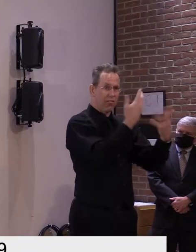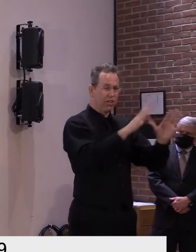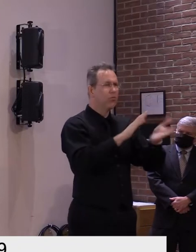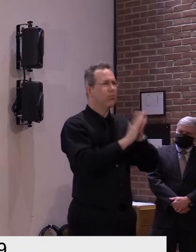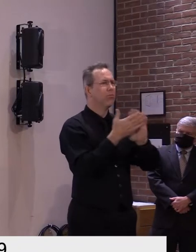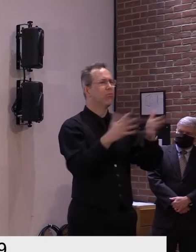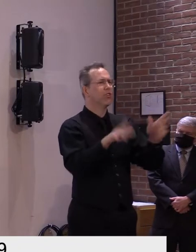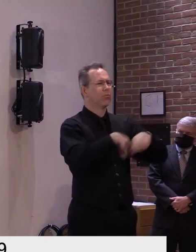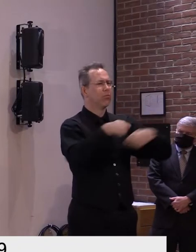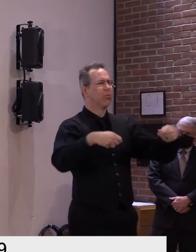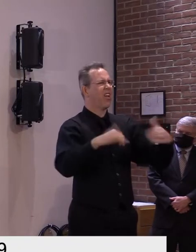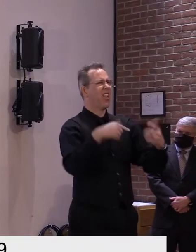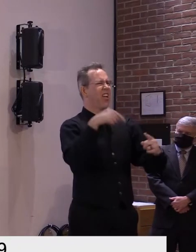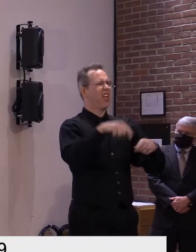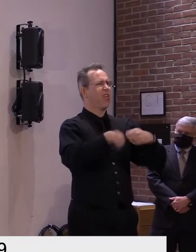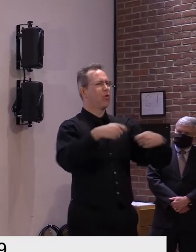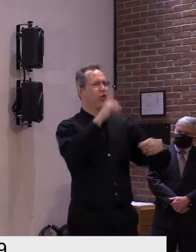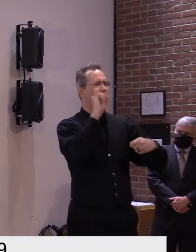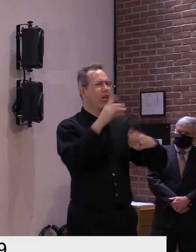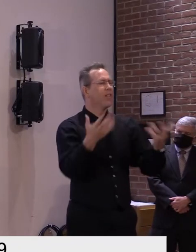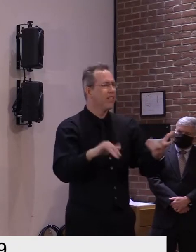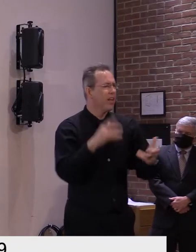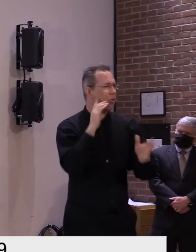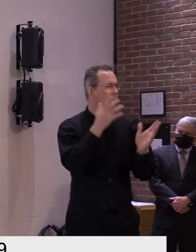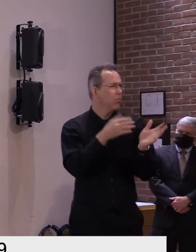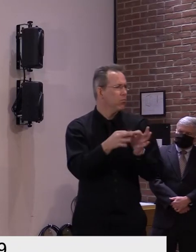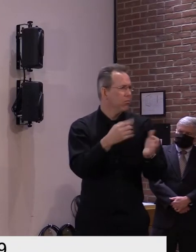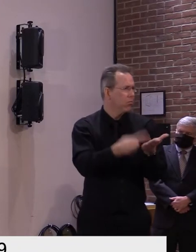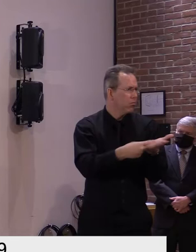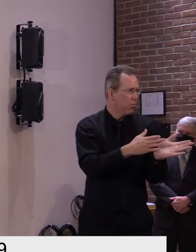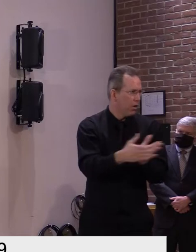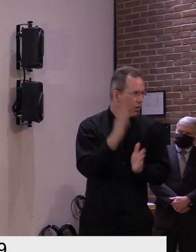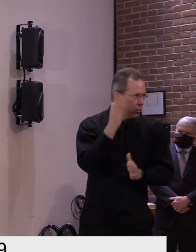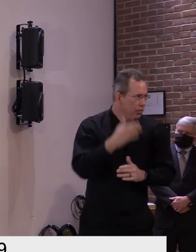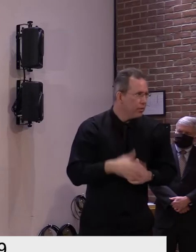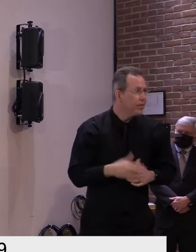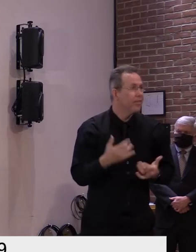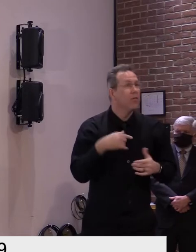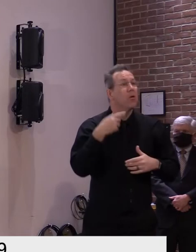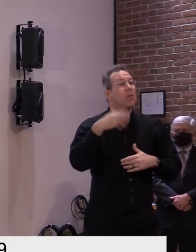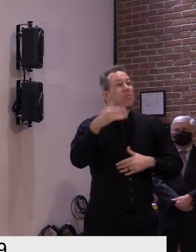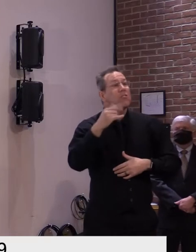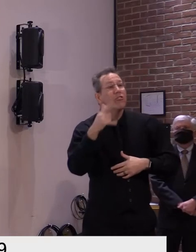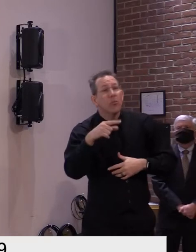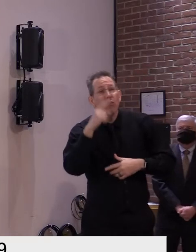normal by the end of that period of time. And I believe that's 4th of July.